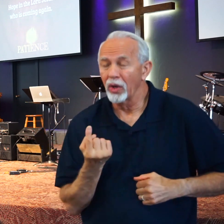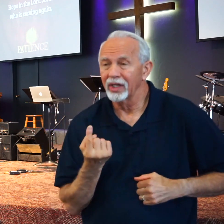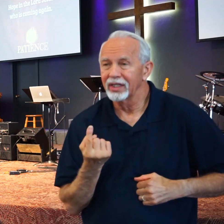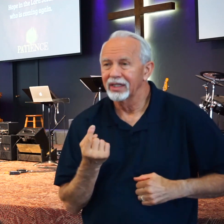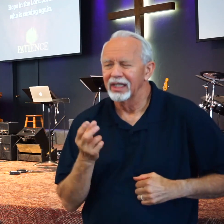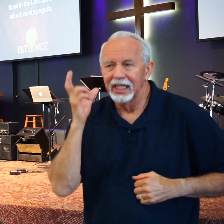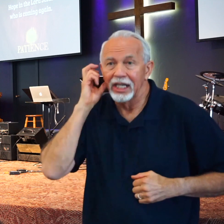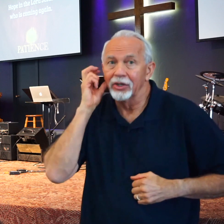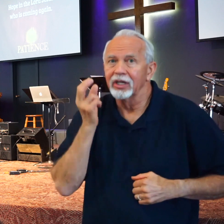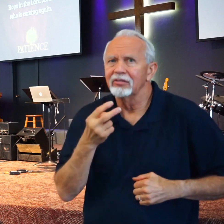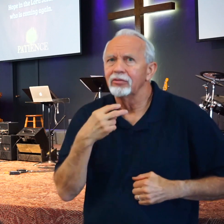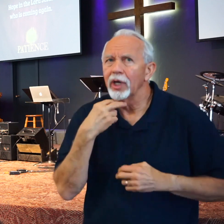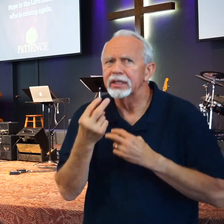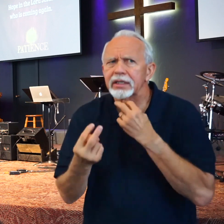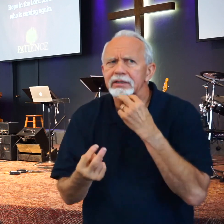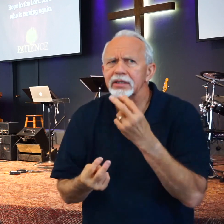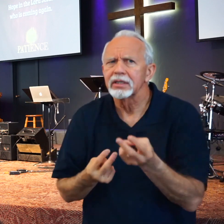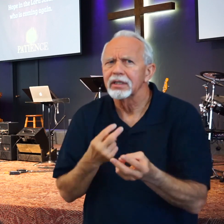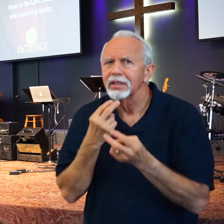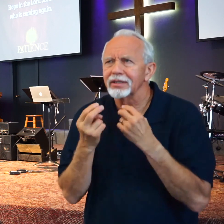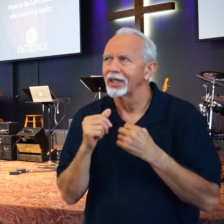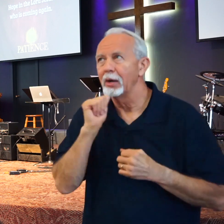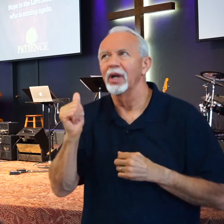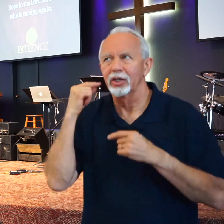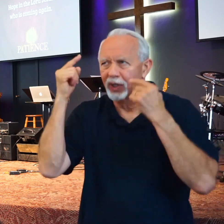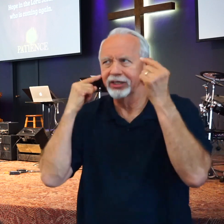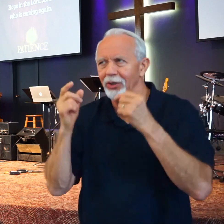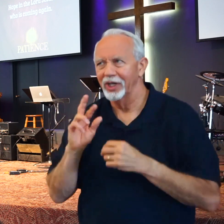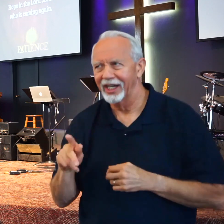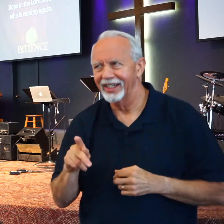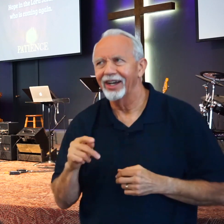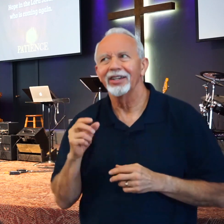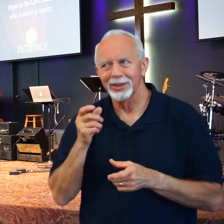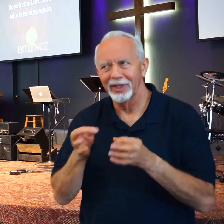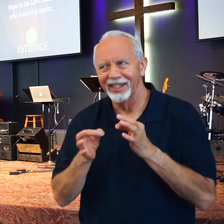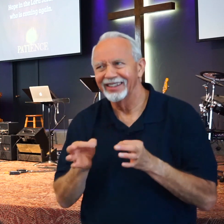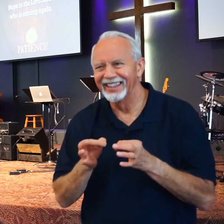hearing voices. No, I'm not crazy. I'll explain.